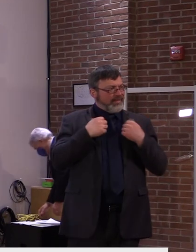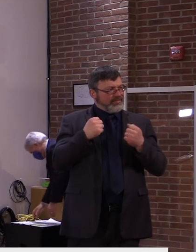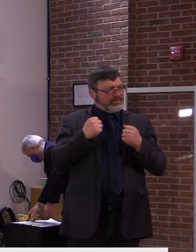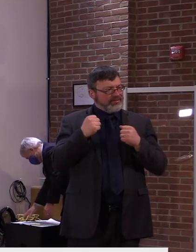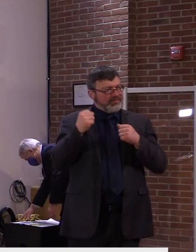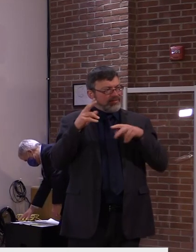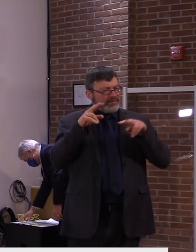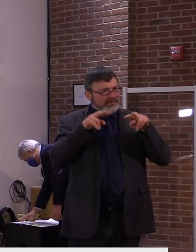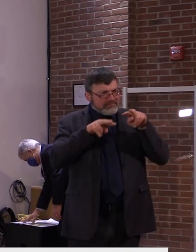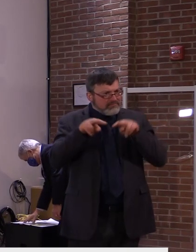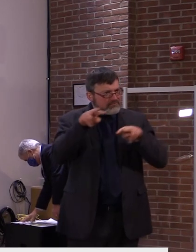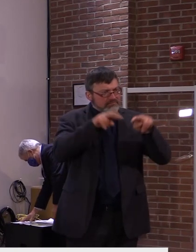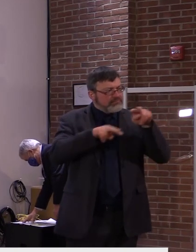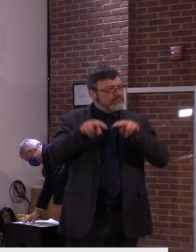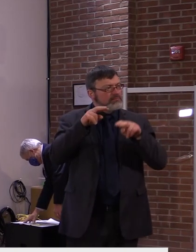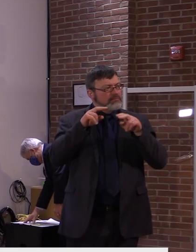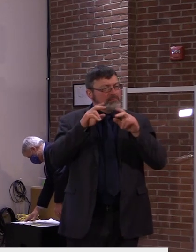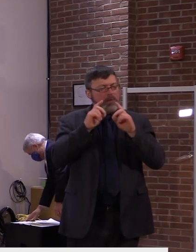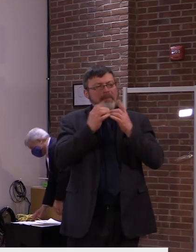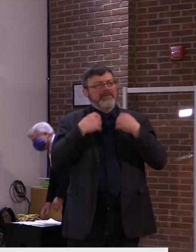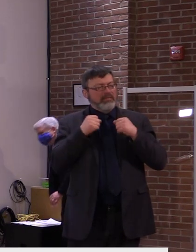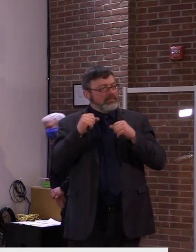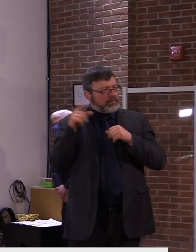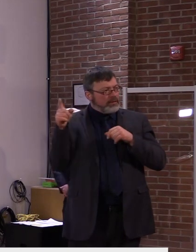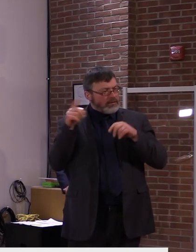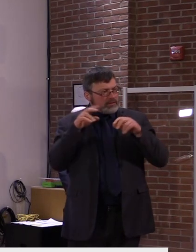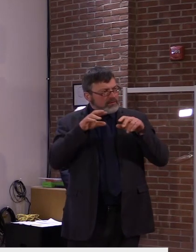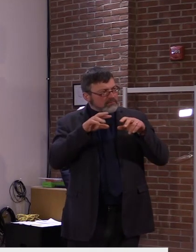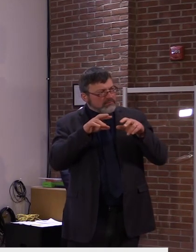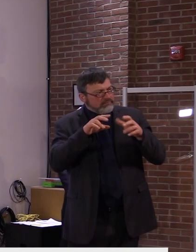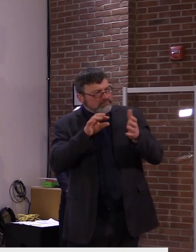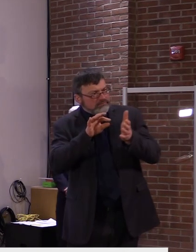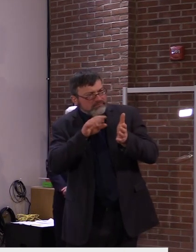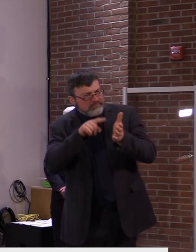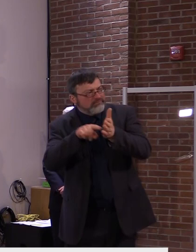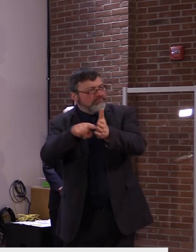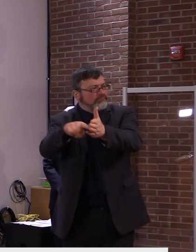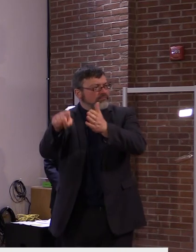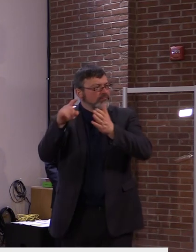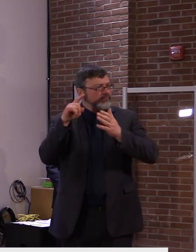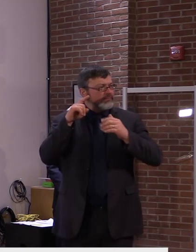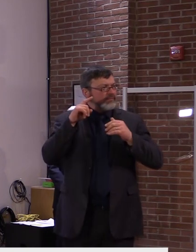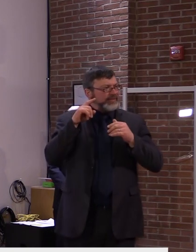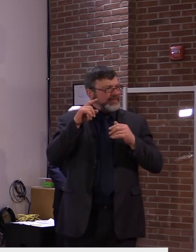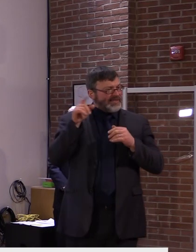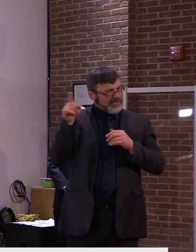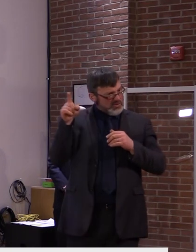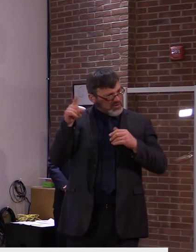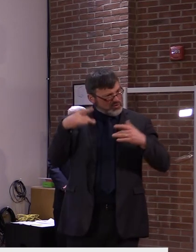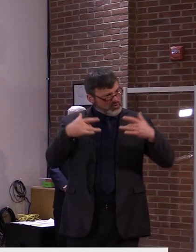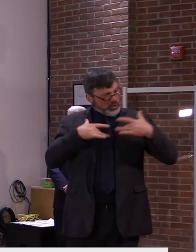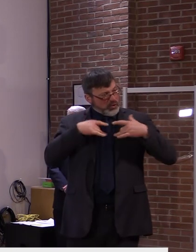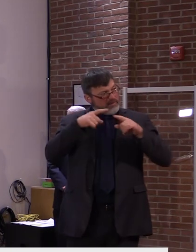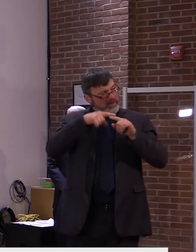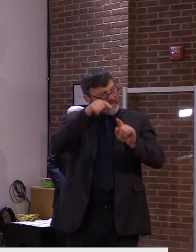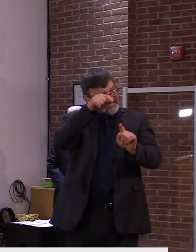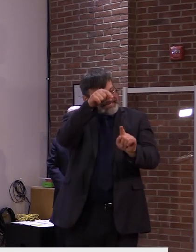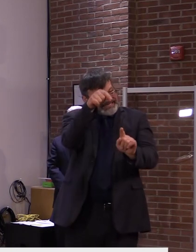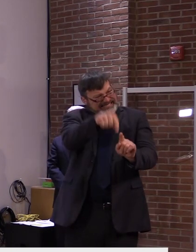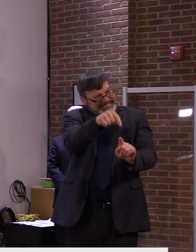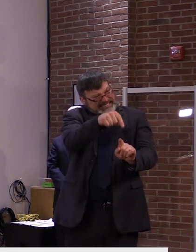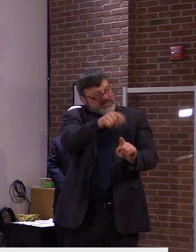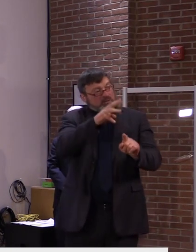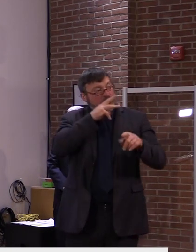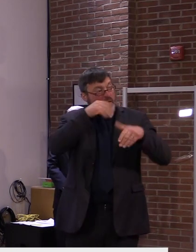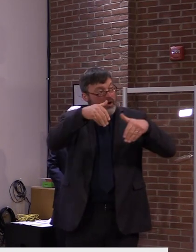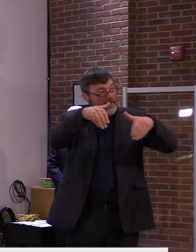And I just wonder if there's anything on your radar there that kind of jumps out as far as what might be happening here in Waterbury, or if you just sort of attribute it to